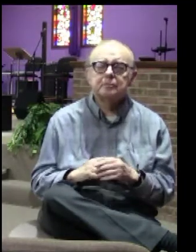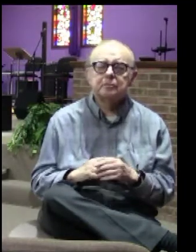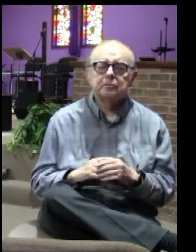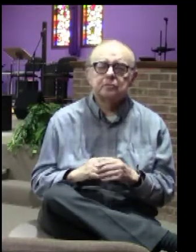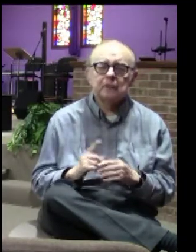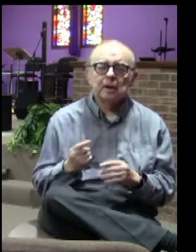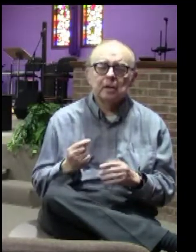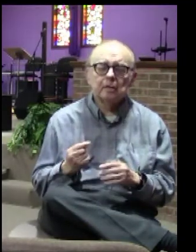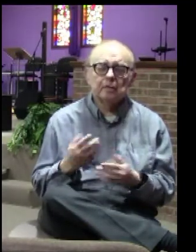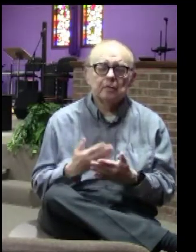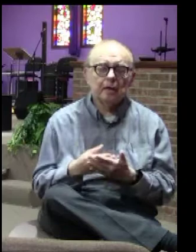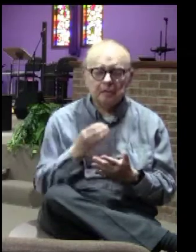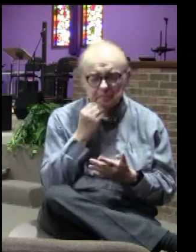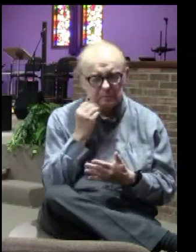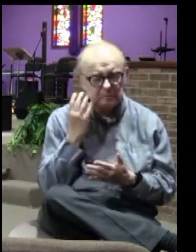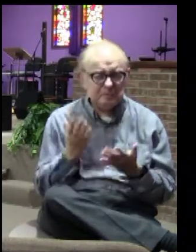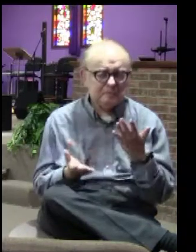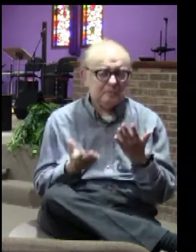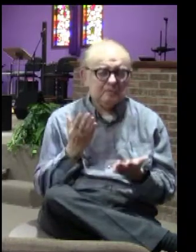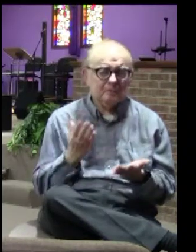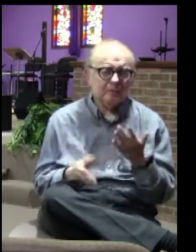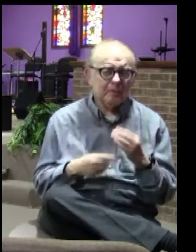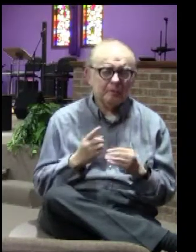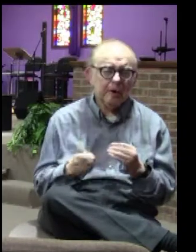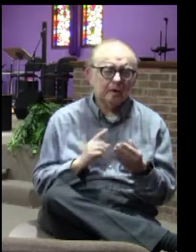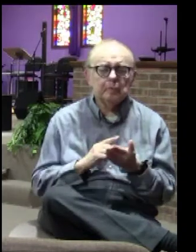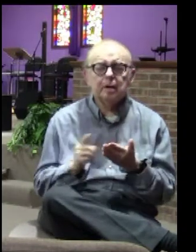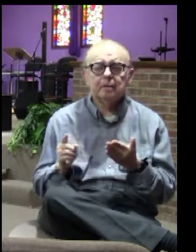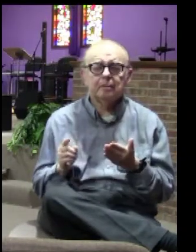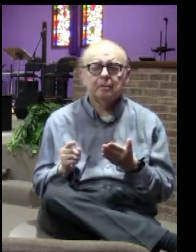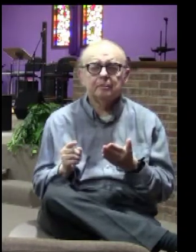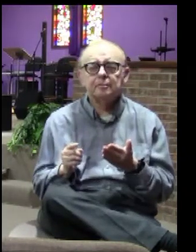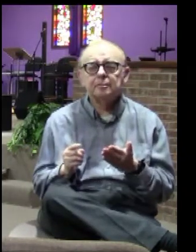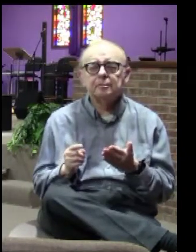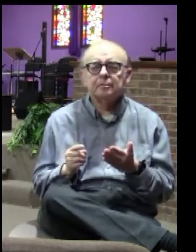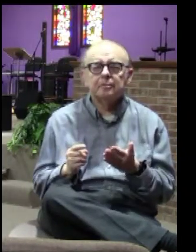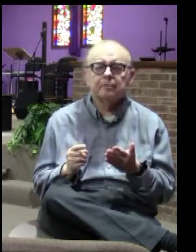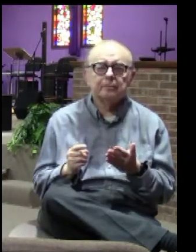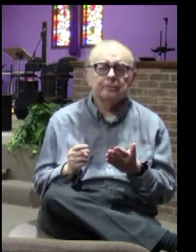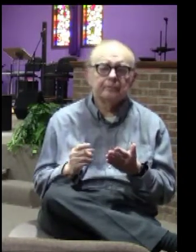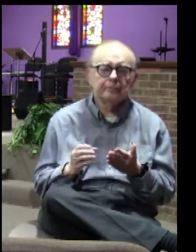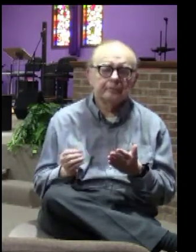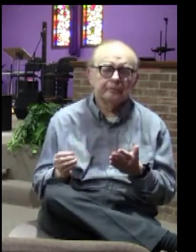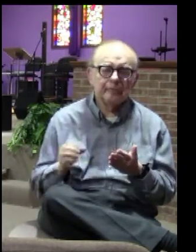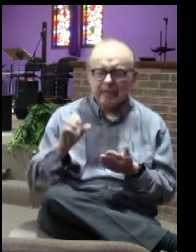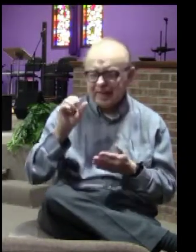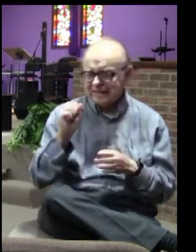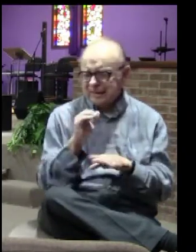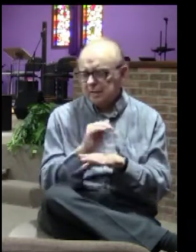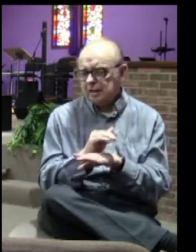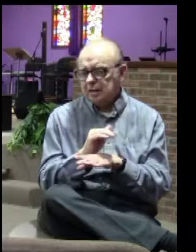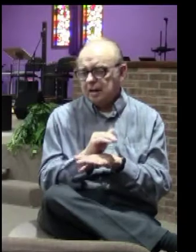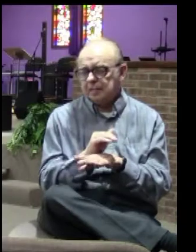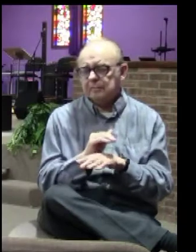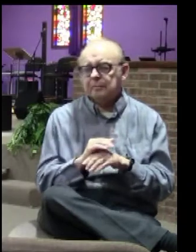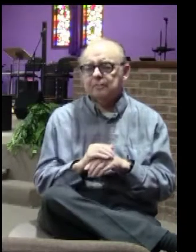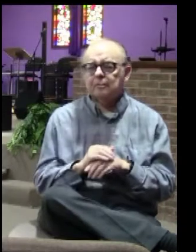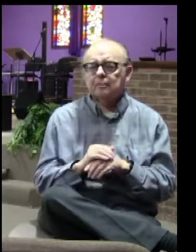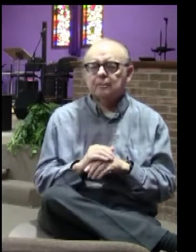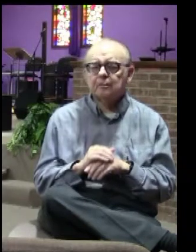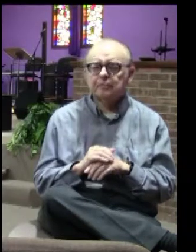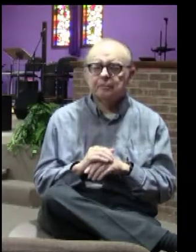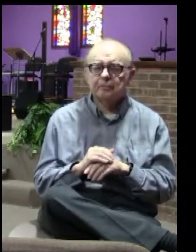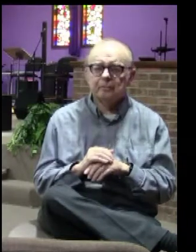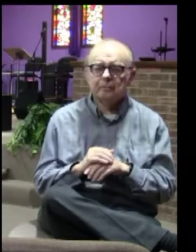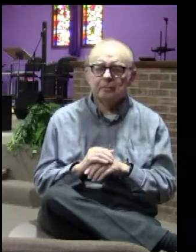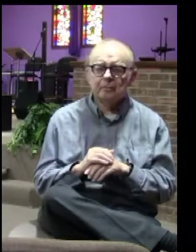I'd only been home maybe about a week. It was a Saturday night.